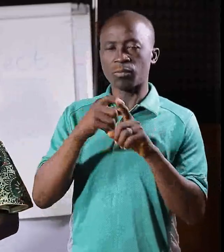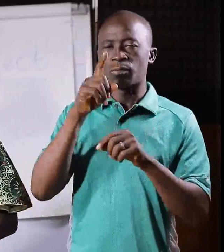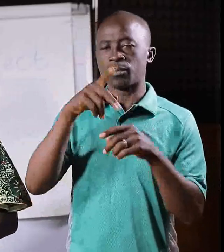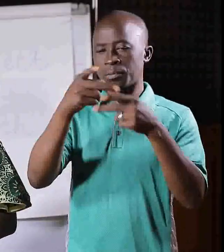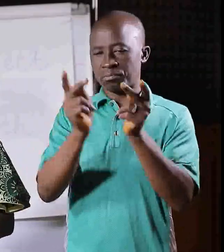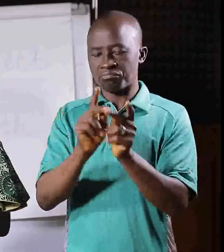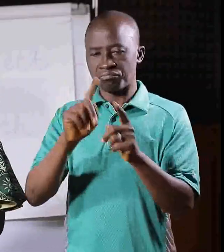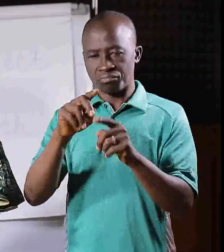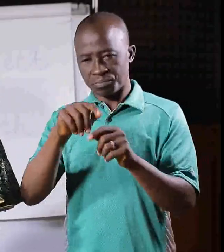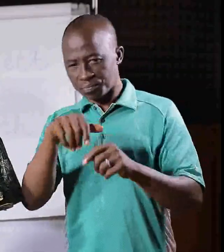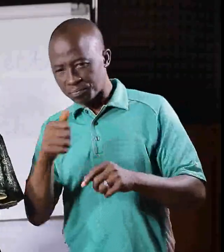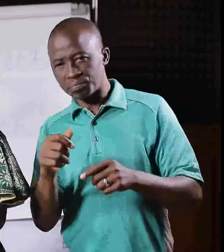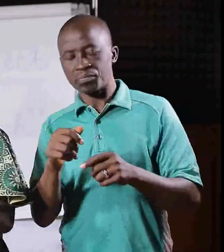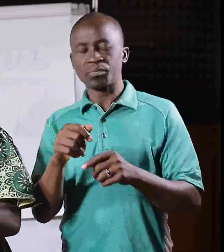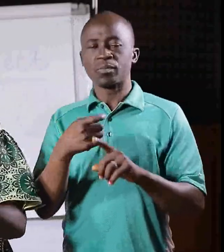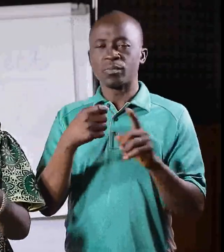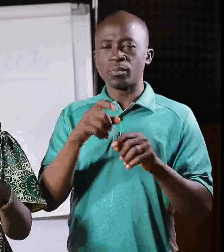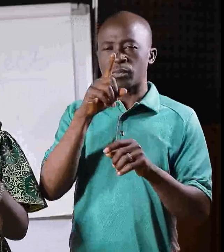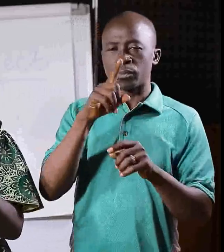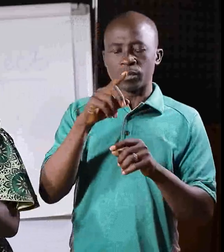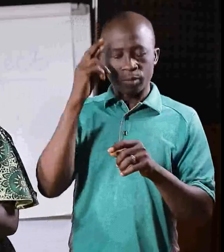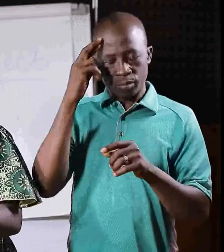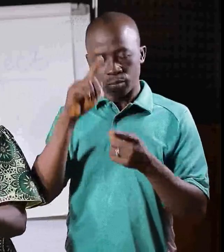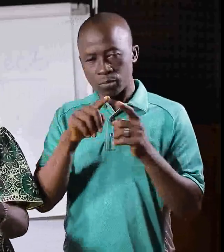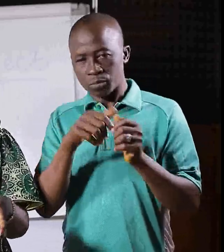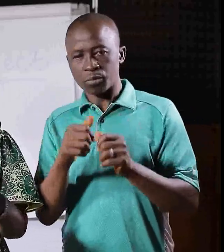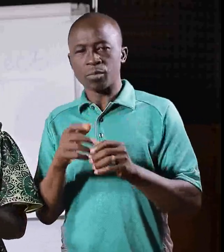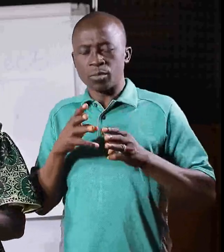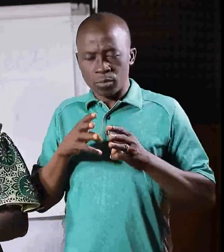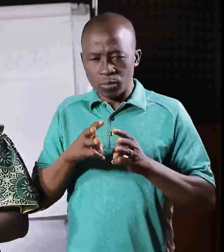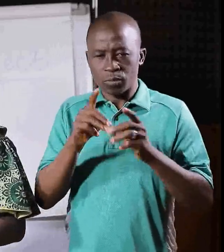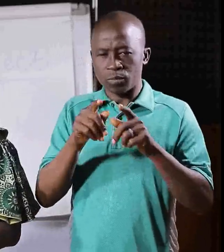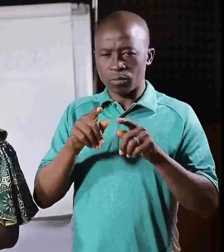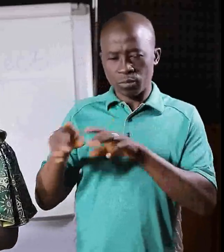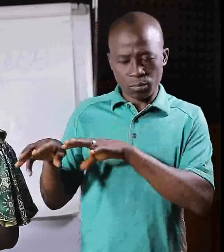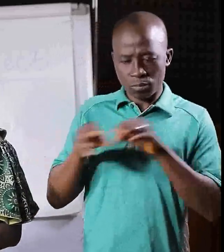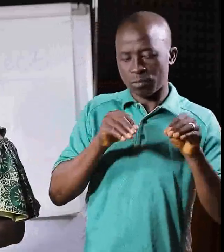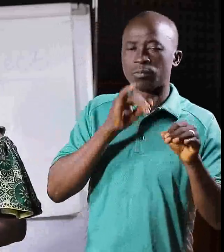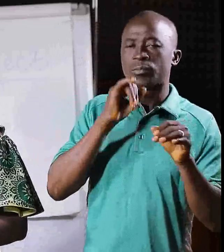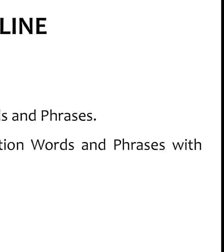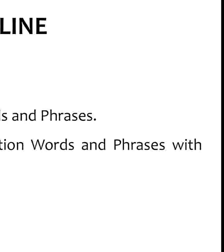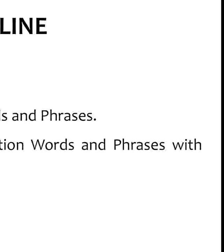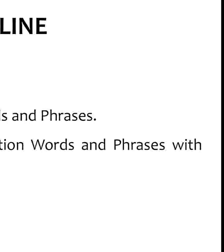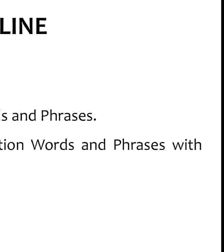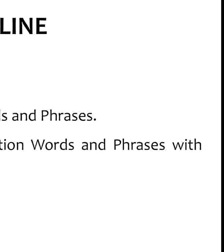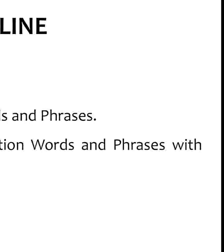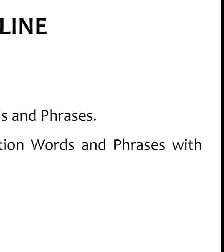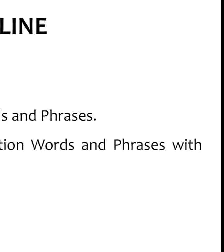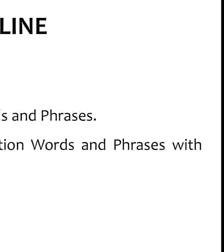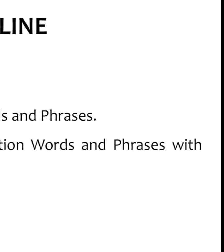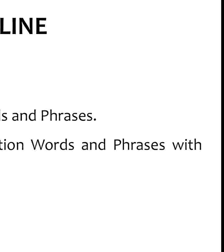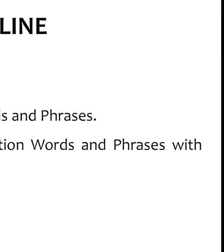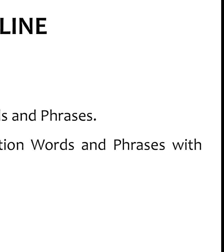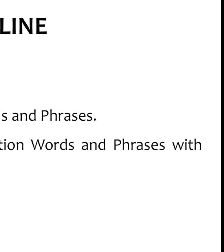the other. So your ability to move, the process of moving is transition. So for our